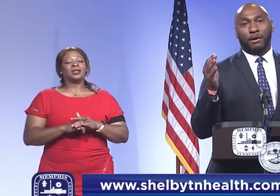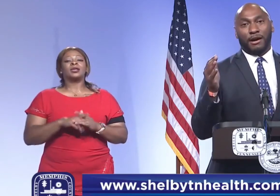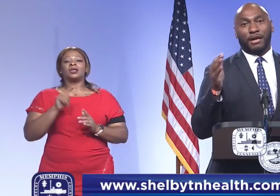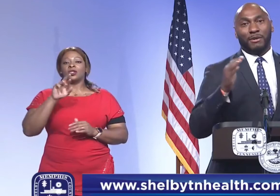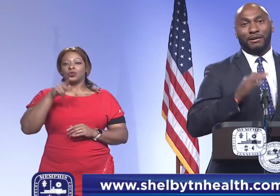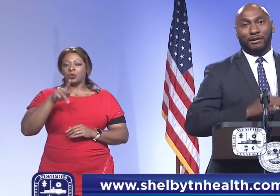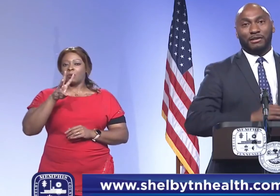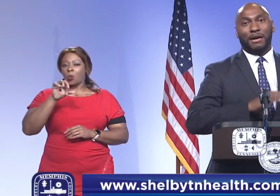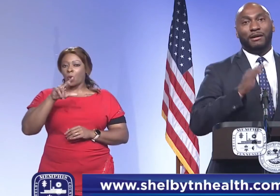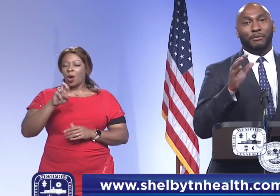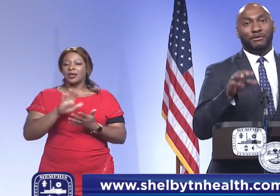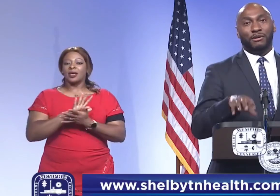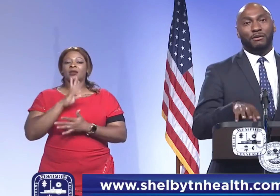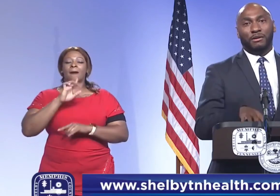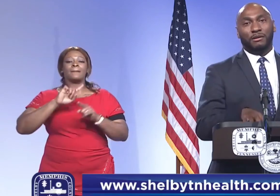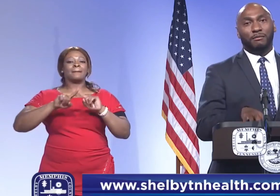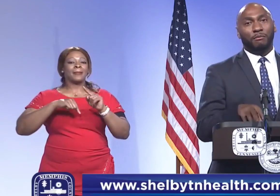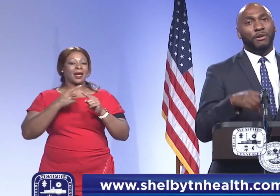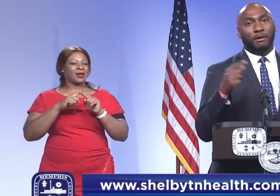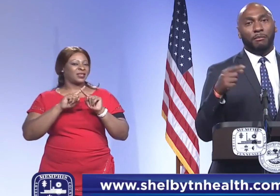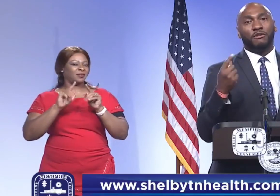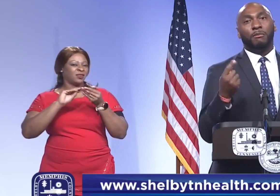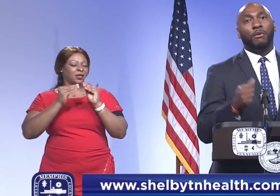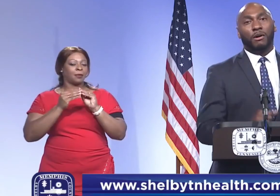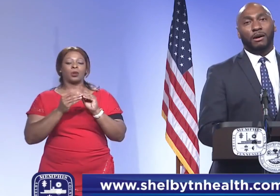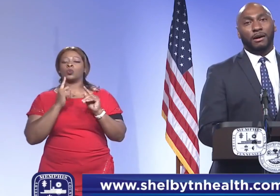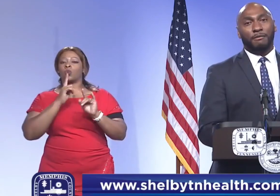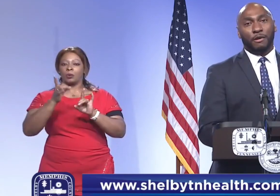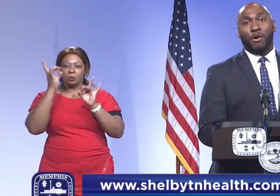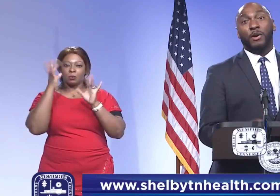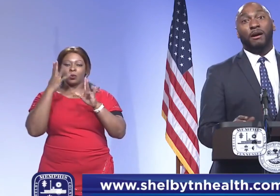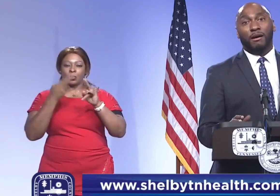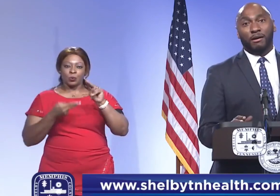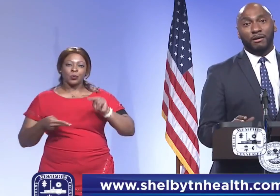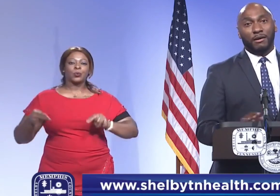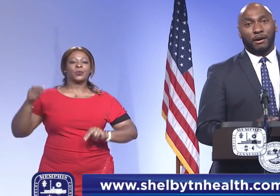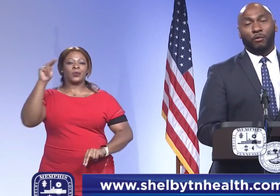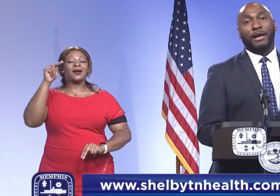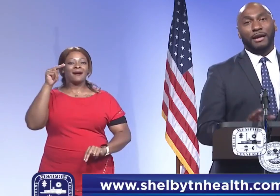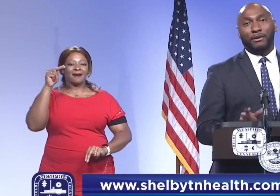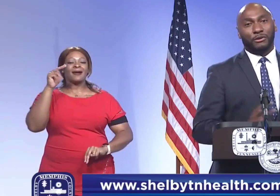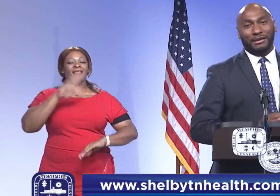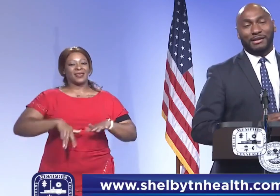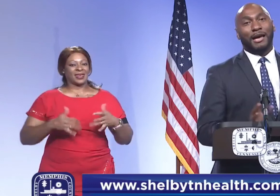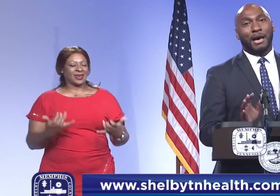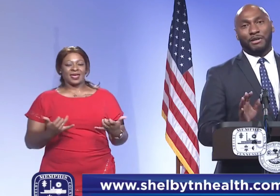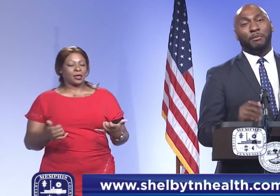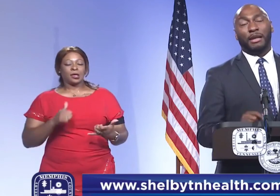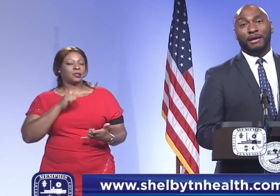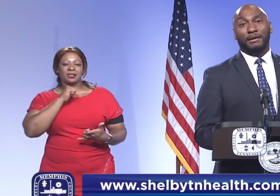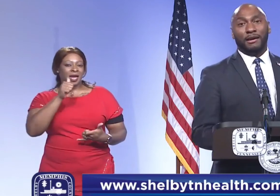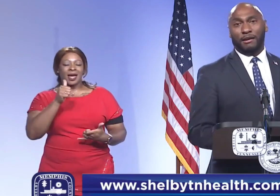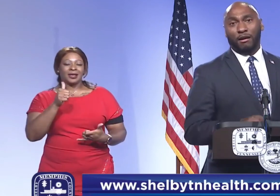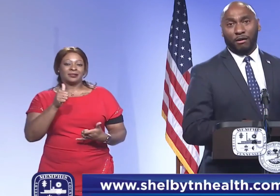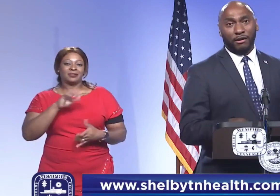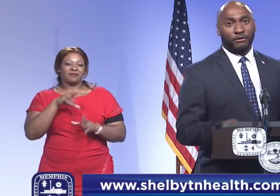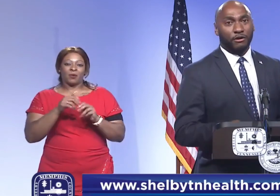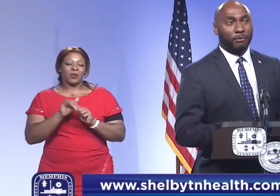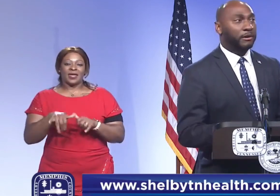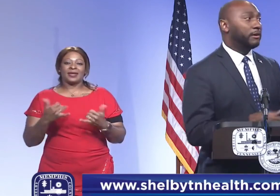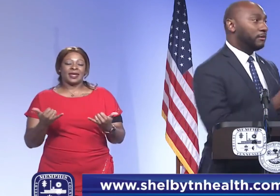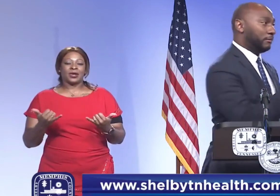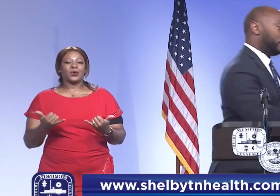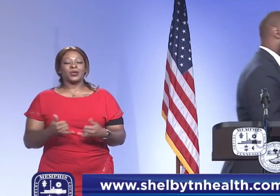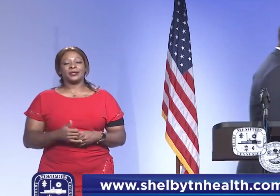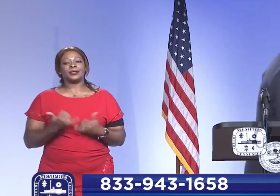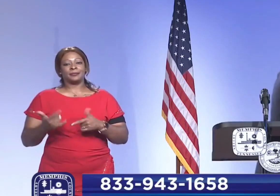tripwire document talks about numbers that are much more than where we are right now. So it does not come into play at all in this current